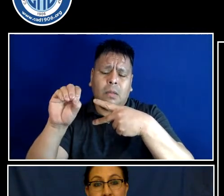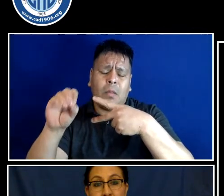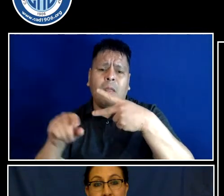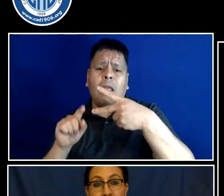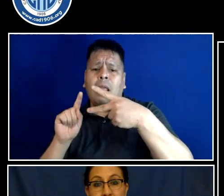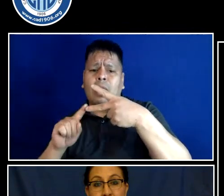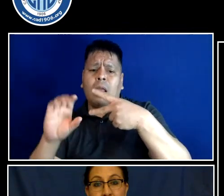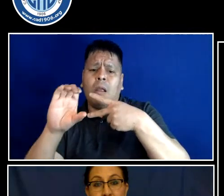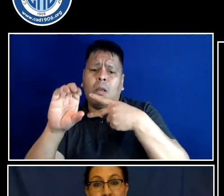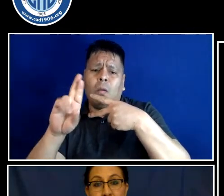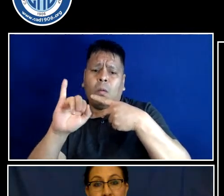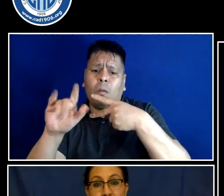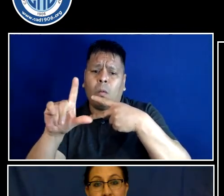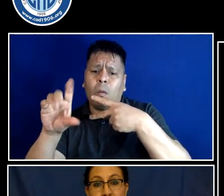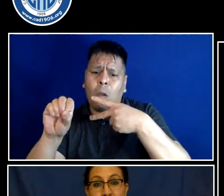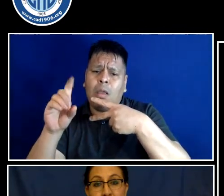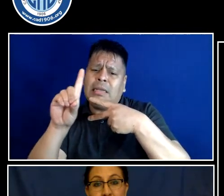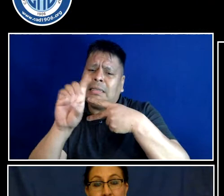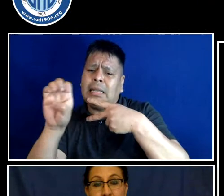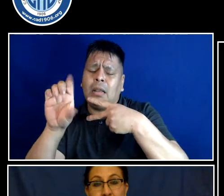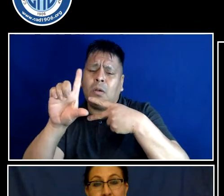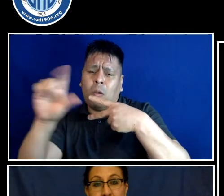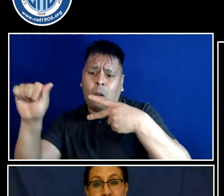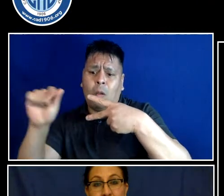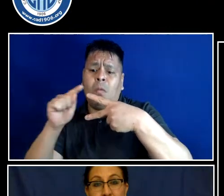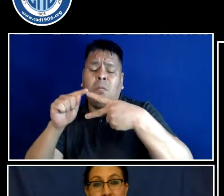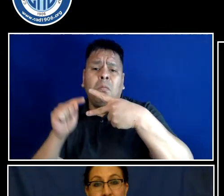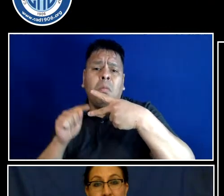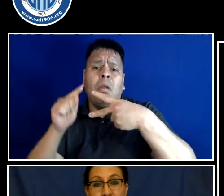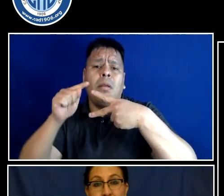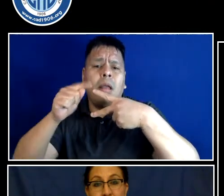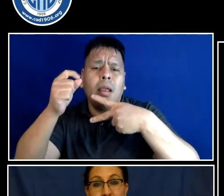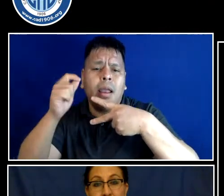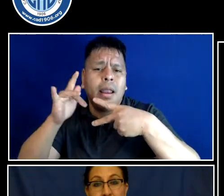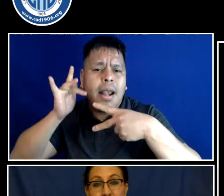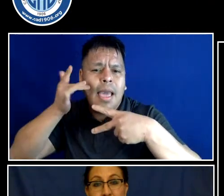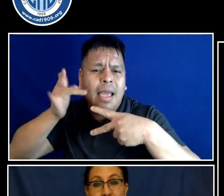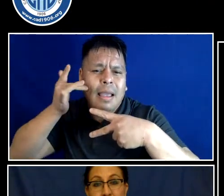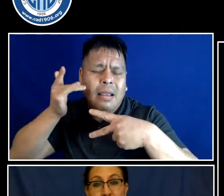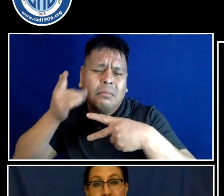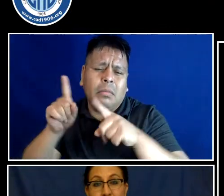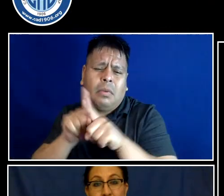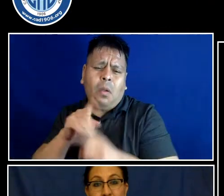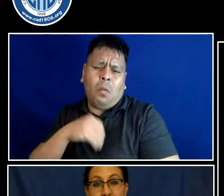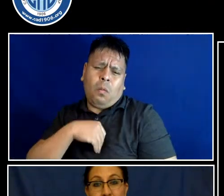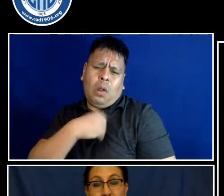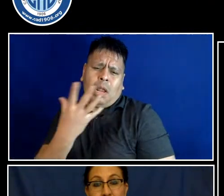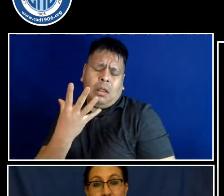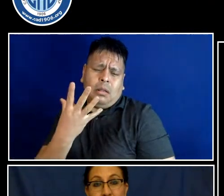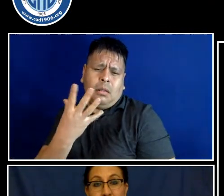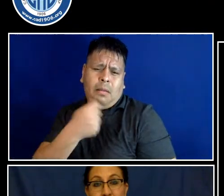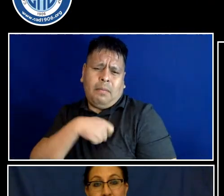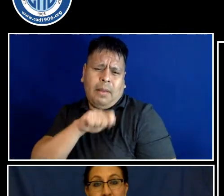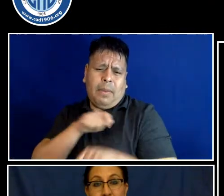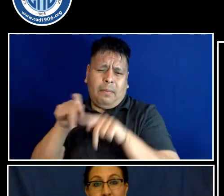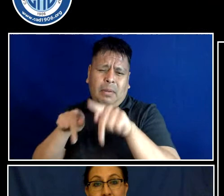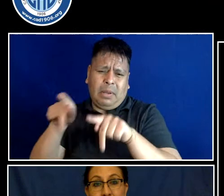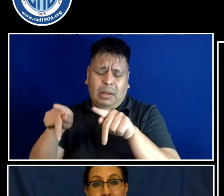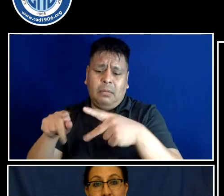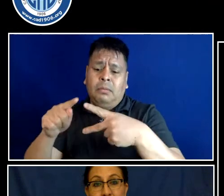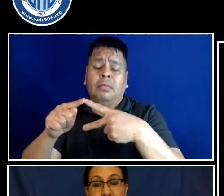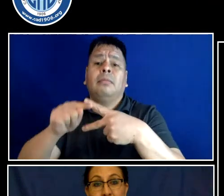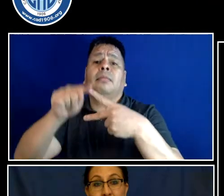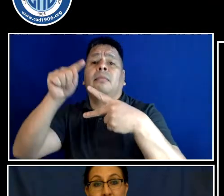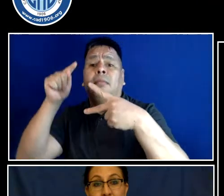and so on. And I'd like to point out and have you notice that there's two different words, isleño, isleña, criollo,